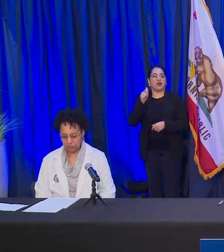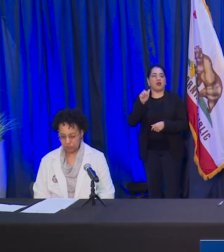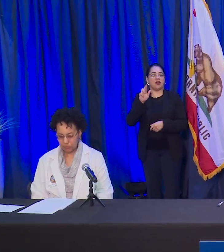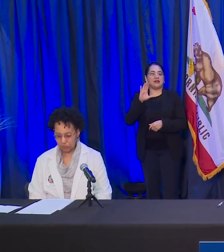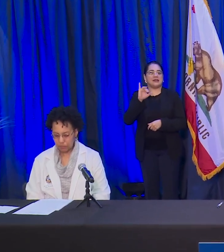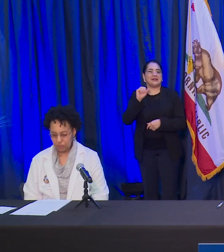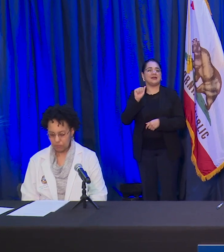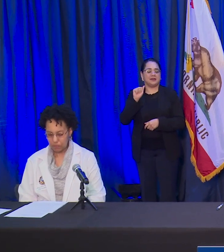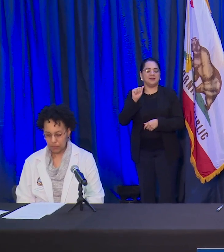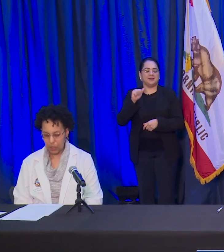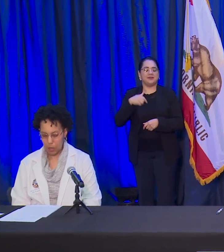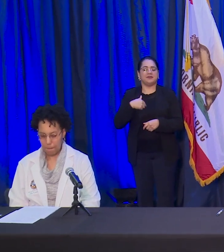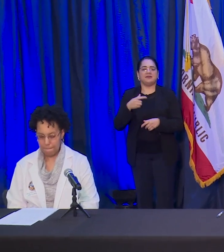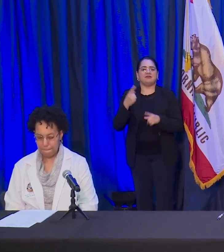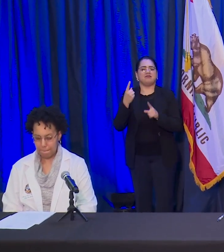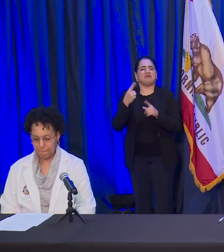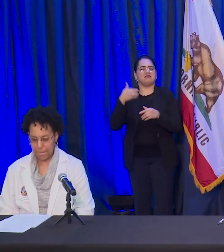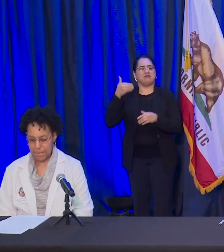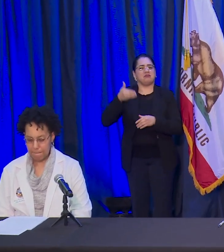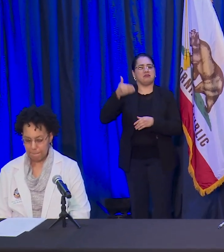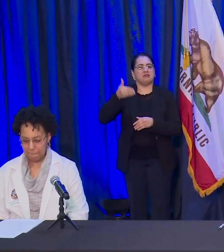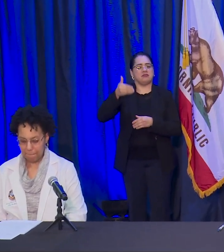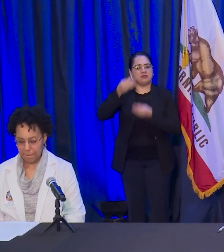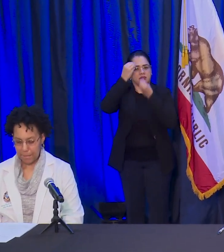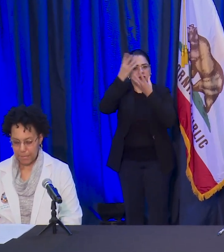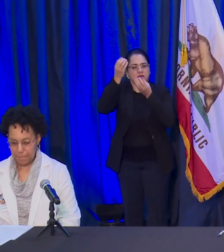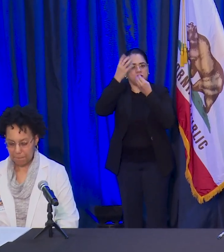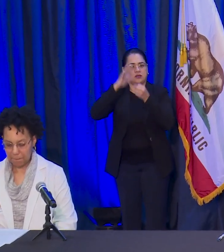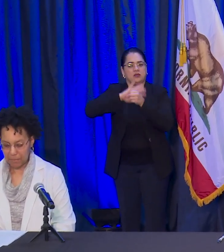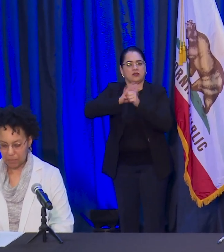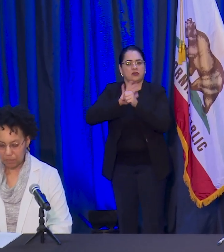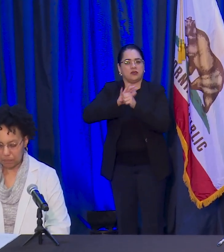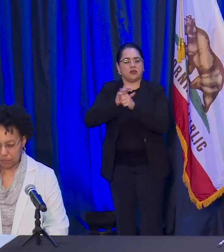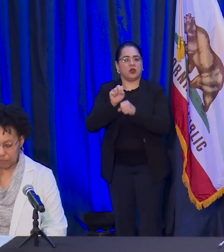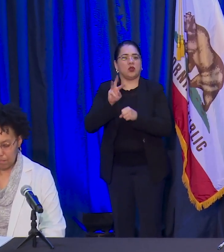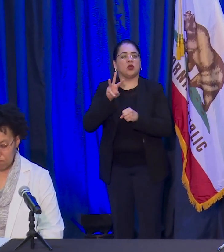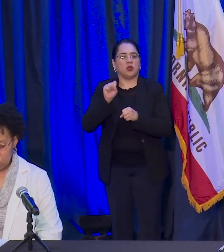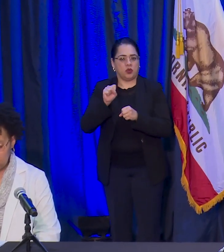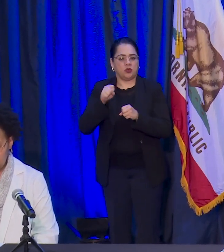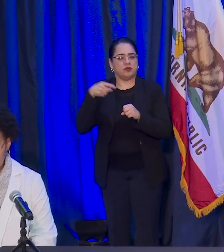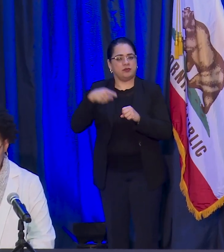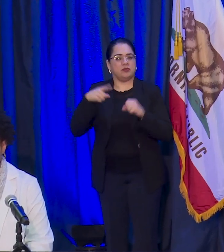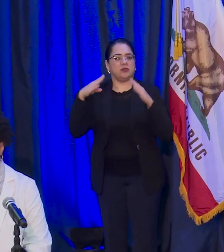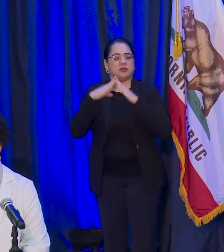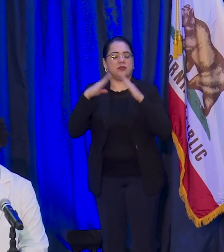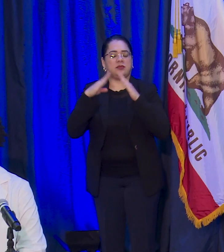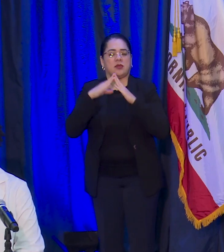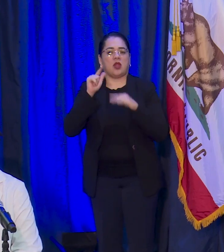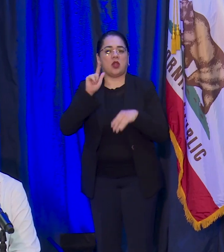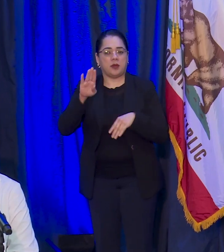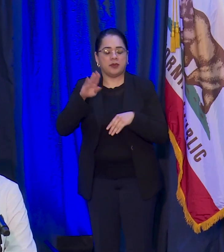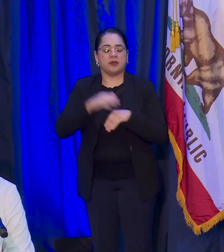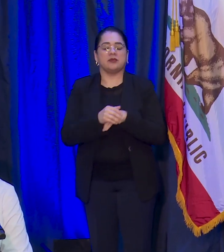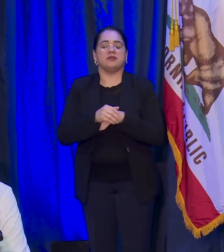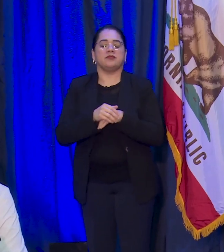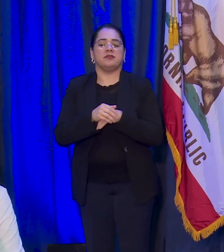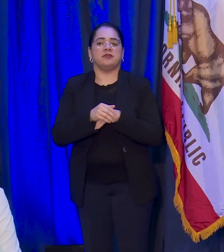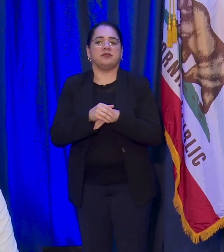doing regular updates, of course, just to the community. These are really community briefings as they relate